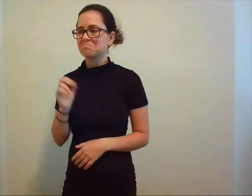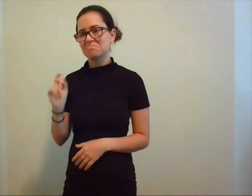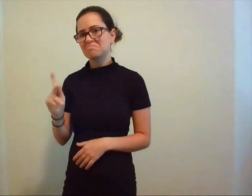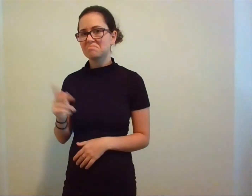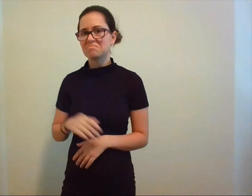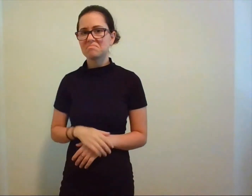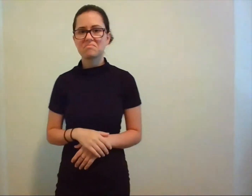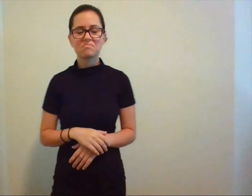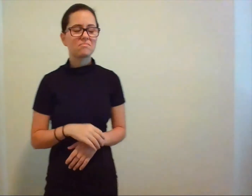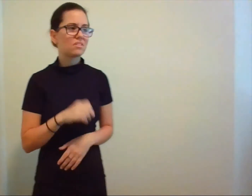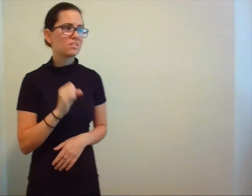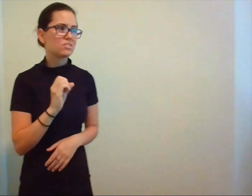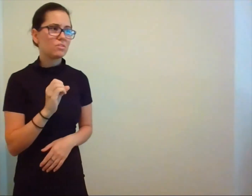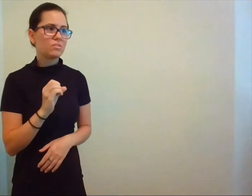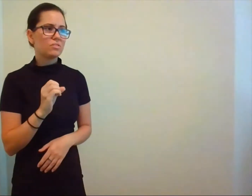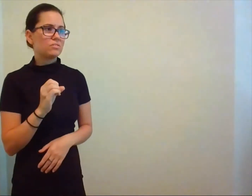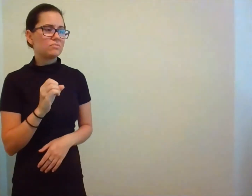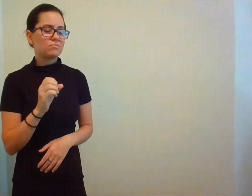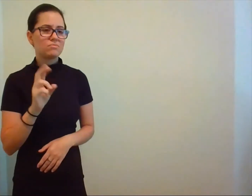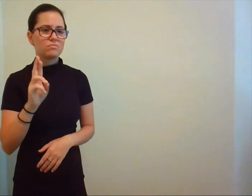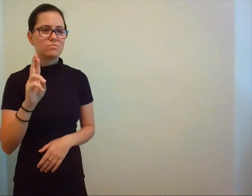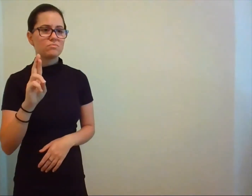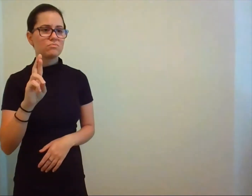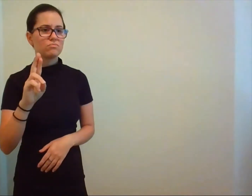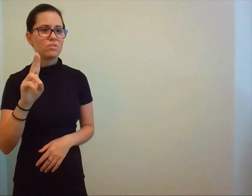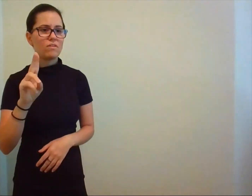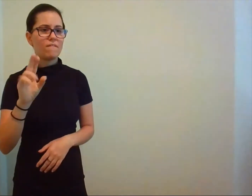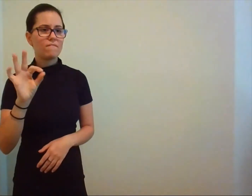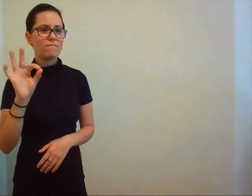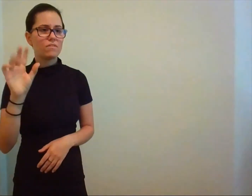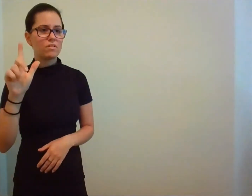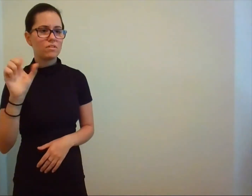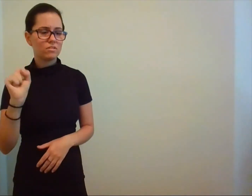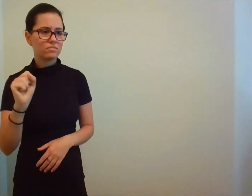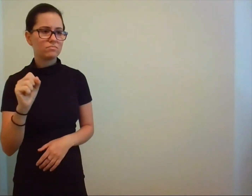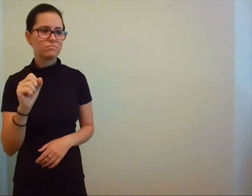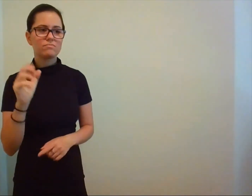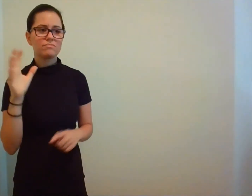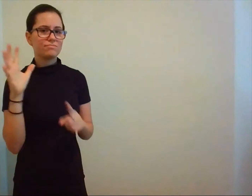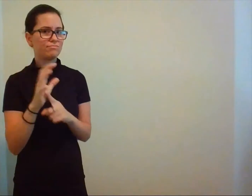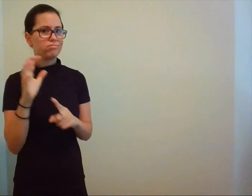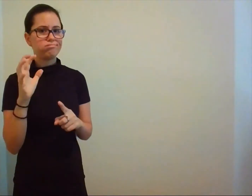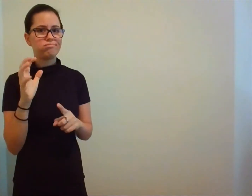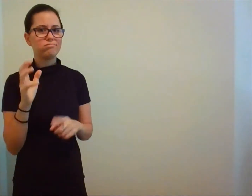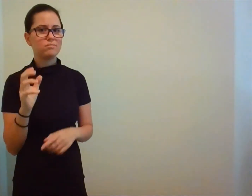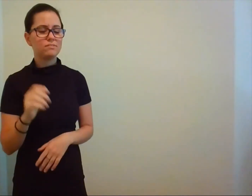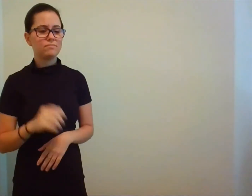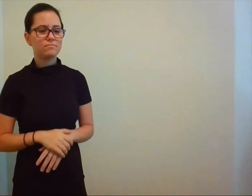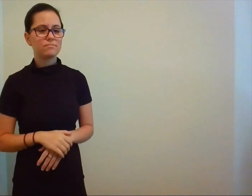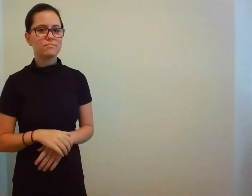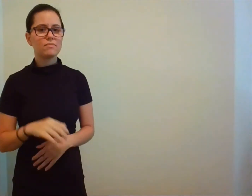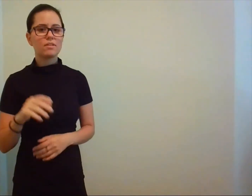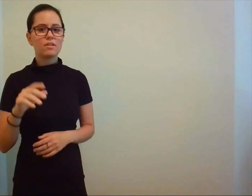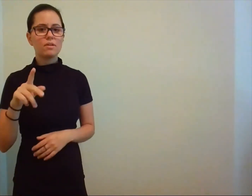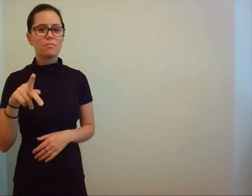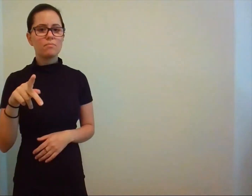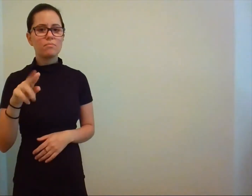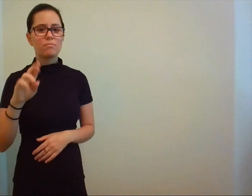with it, it's still the best. And Pringles, I don't even want to talk about it. Christy loved them, but Pringles aren't even chips to me. I don't even want to talk about it.